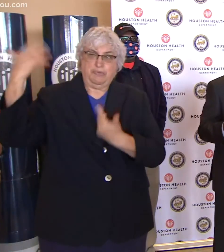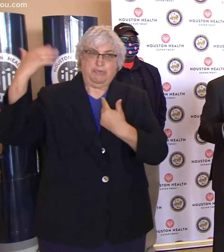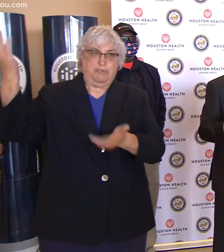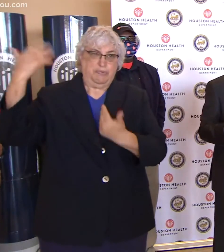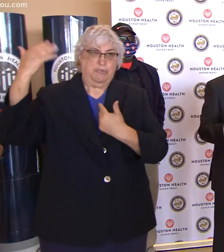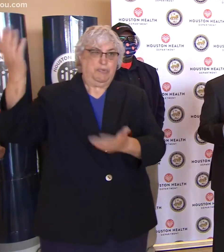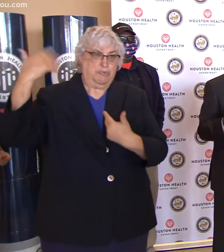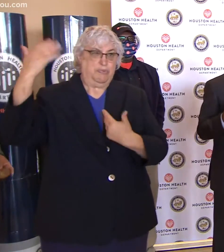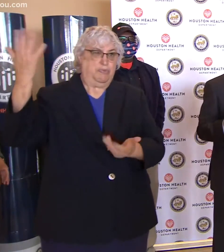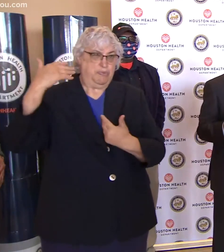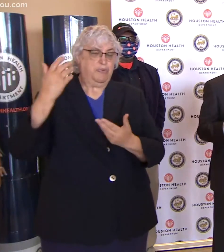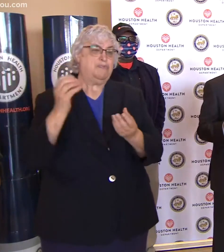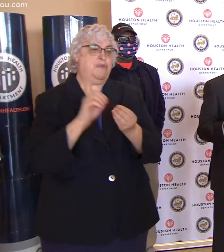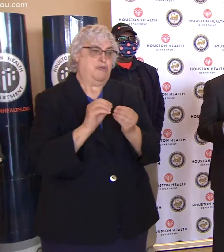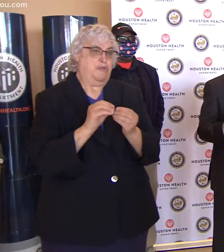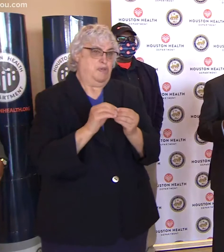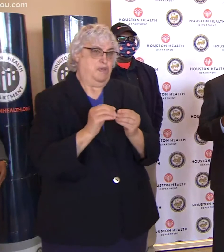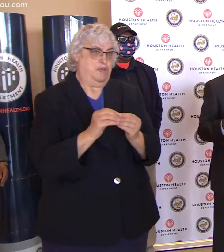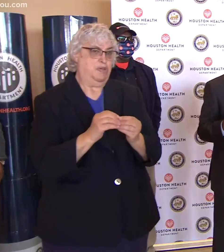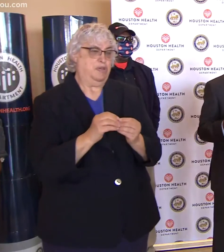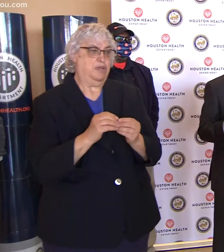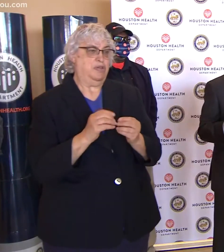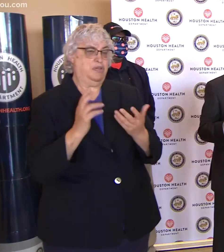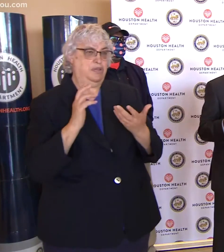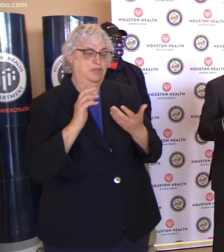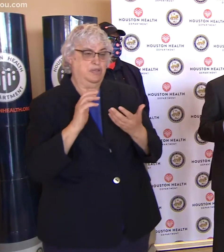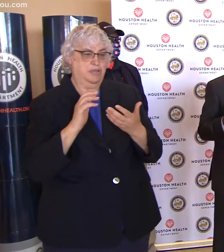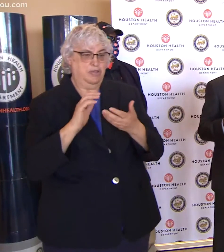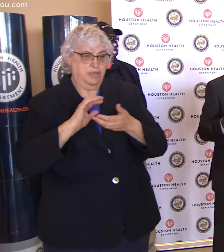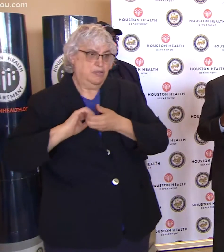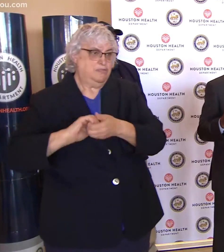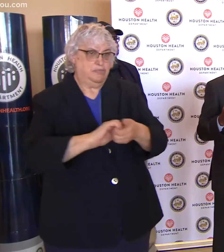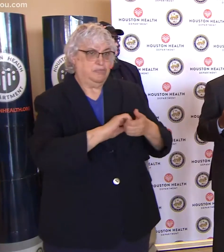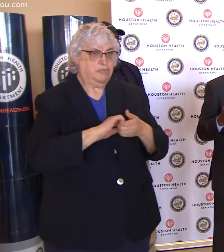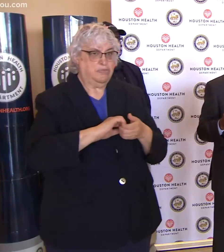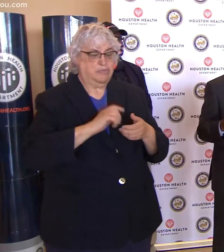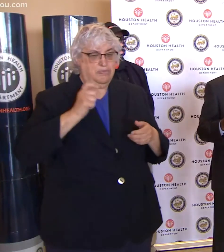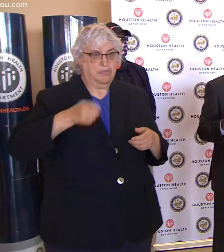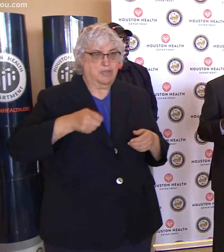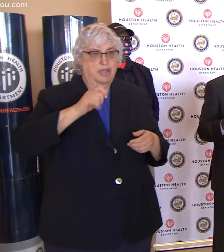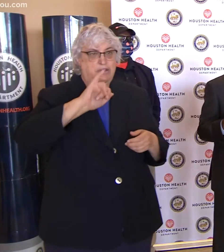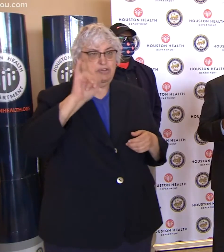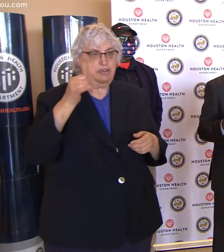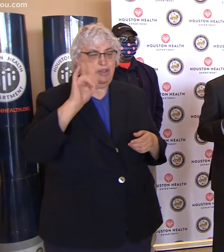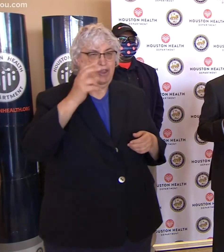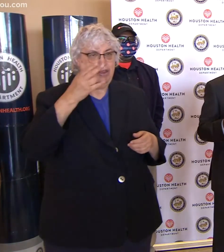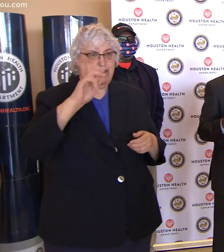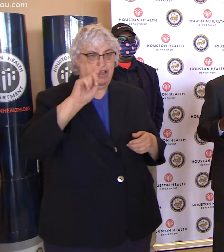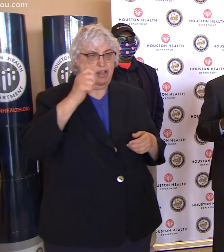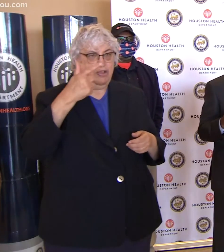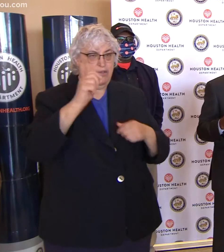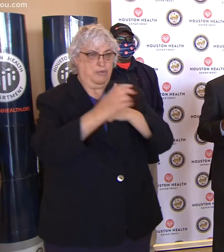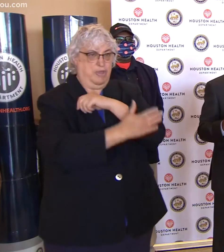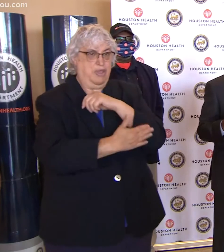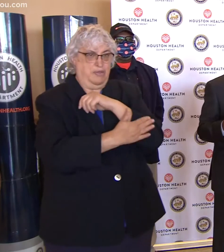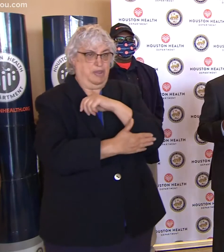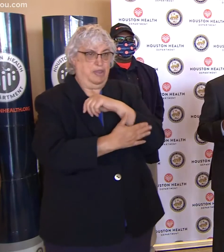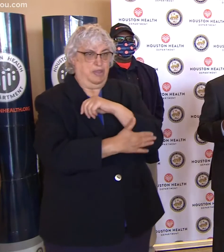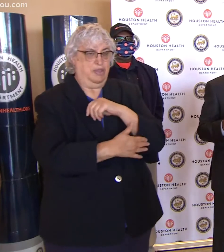local units, working in collaboration with the county. Judge Hidalgo and I have been working very closely with one